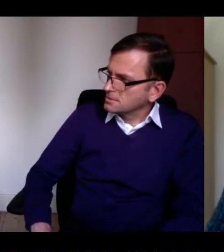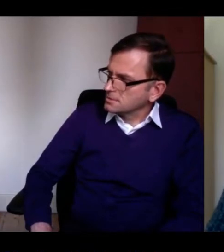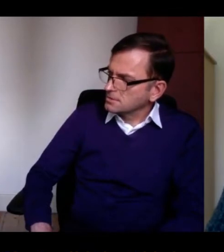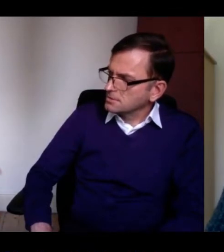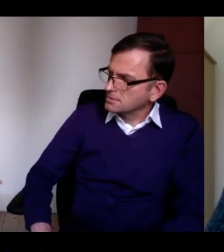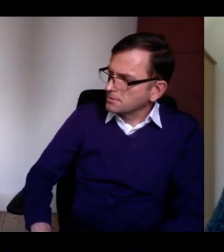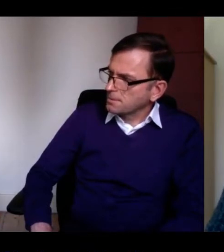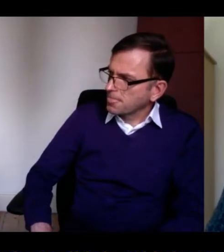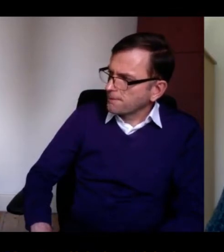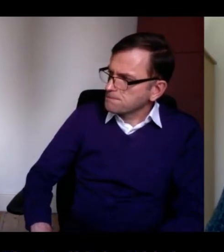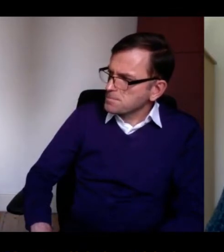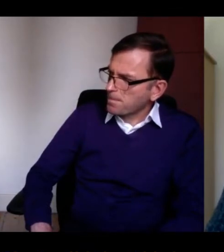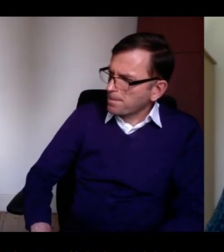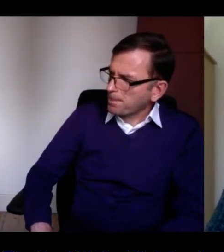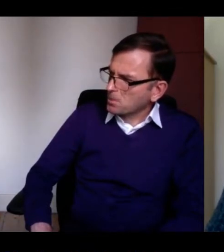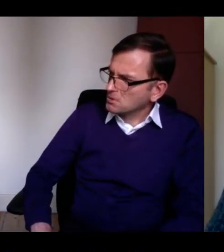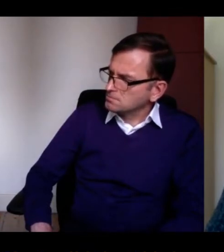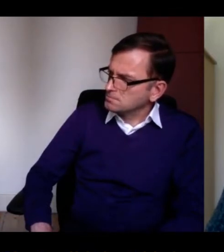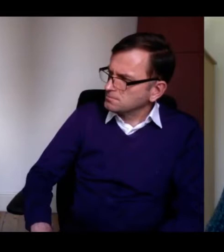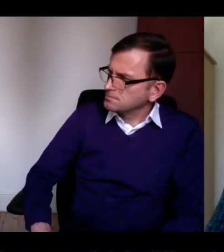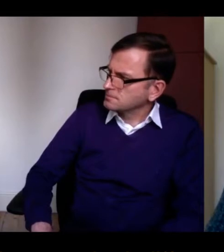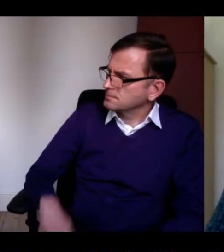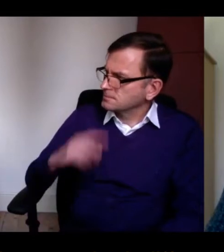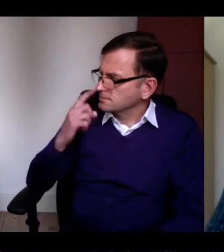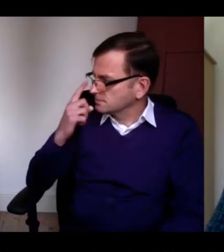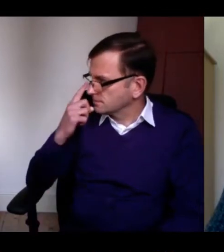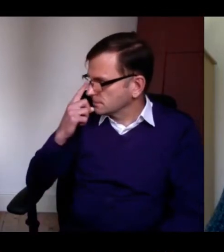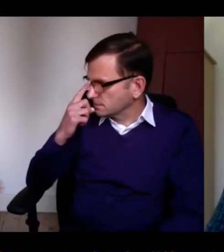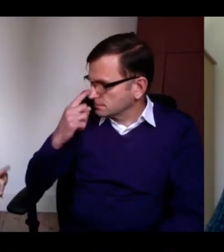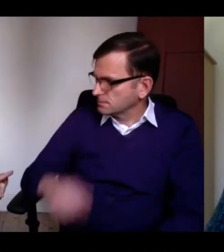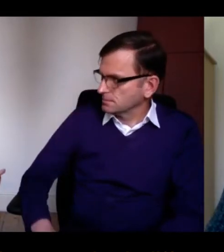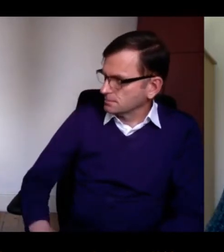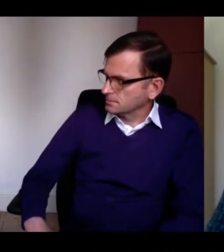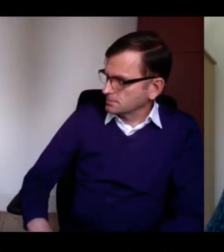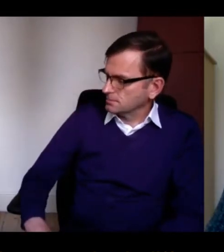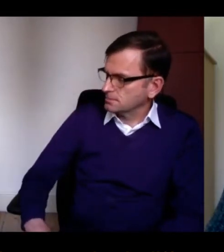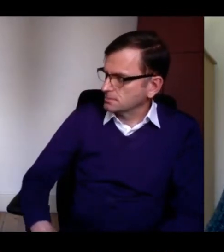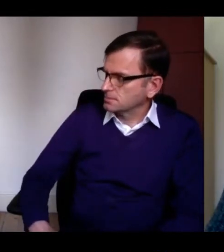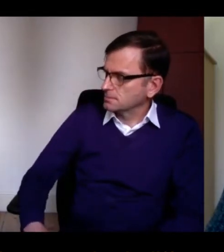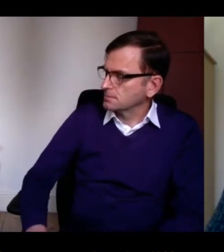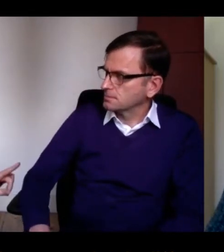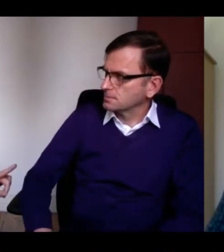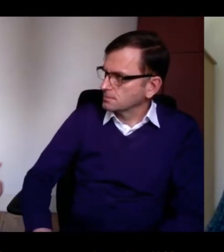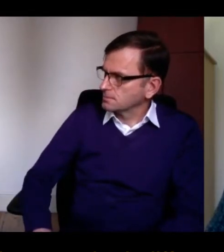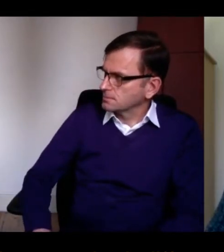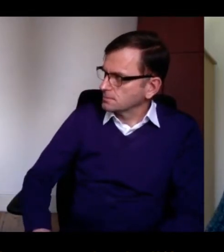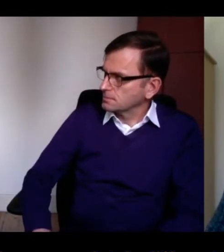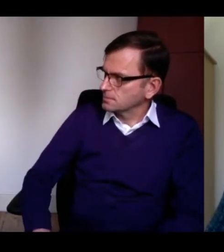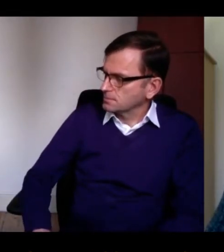is just a bloke who uses a different language, who has a completely different skill set to me, and I have a different skill set to him.